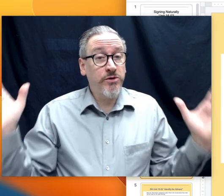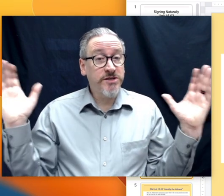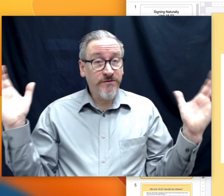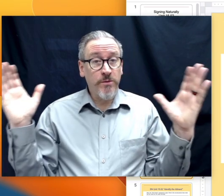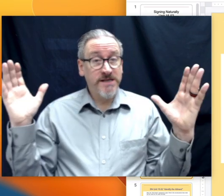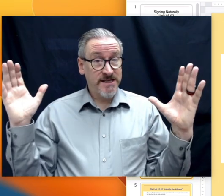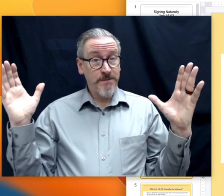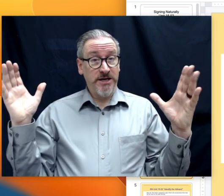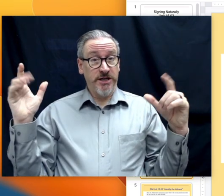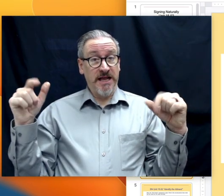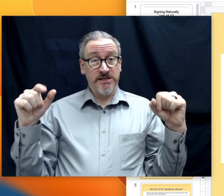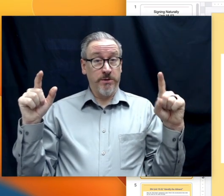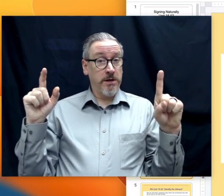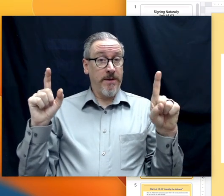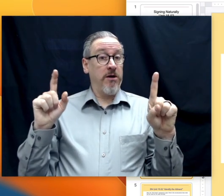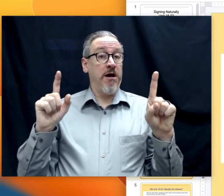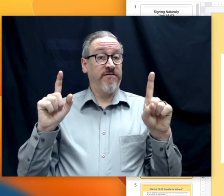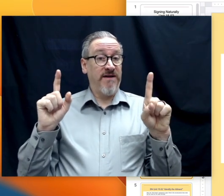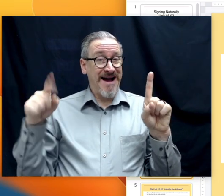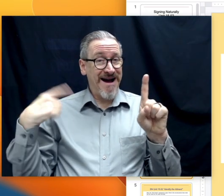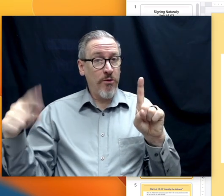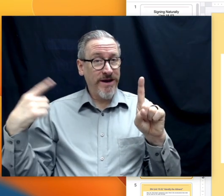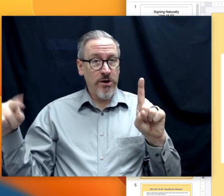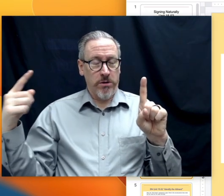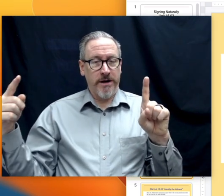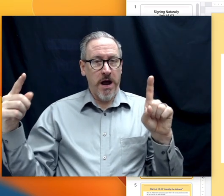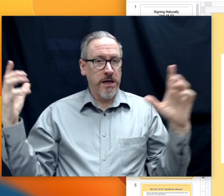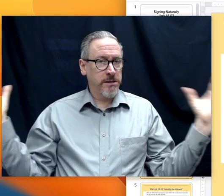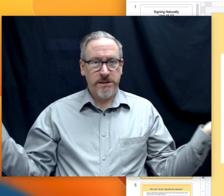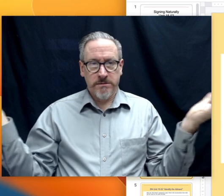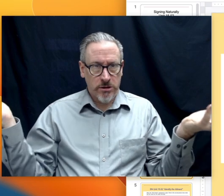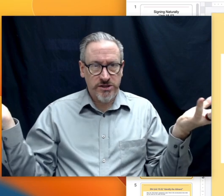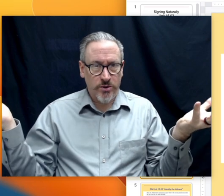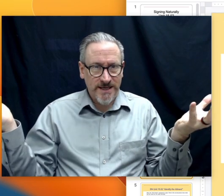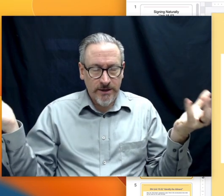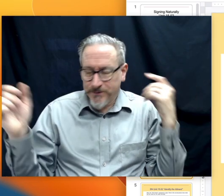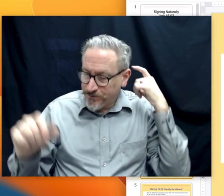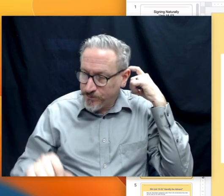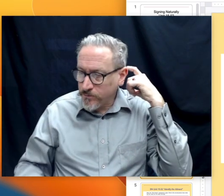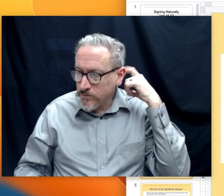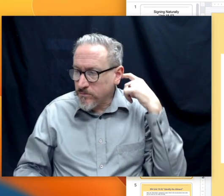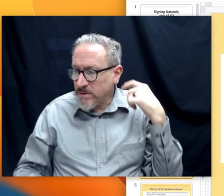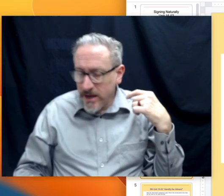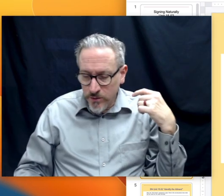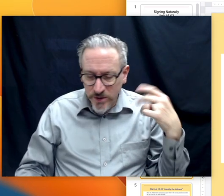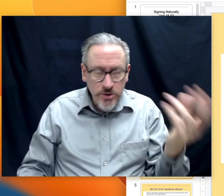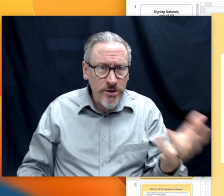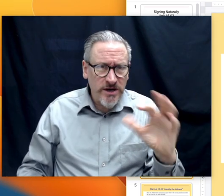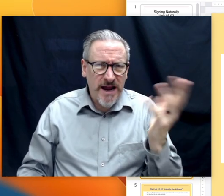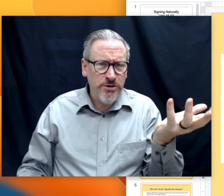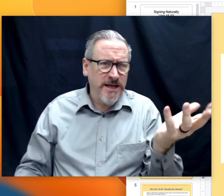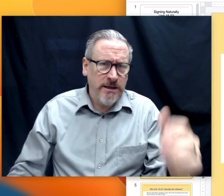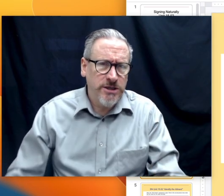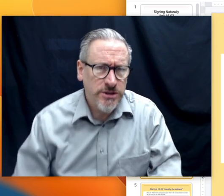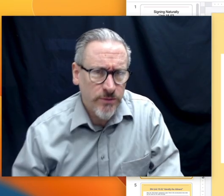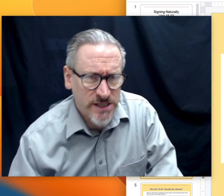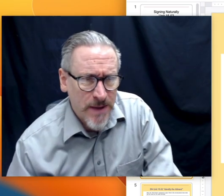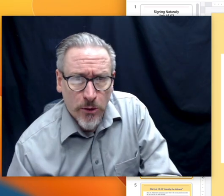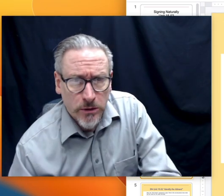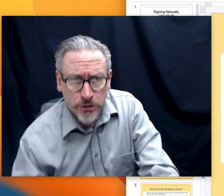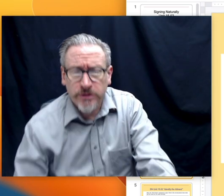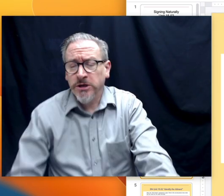So there's different ways, as I mentioned in the last one, of how we organize our storytelling. And we do it naturally in English.